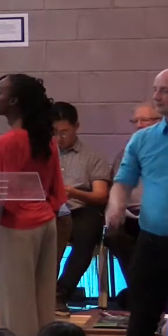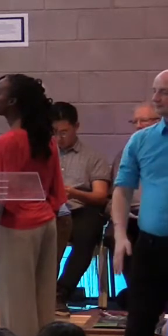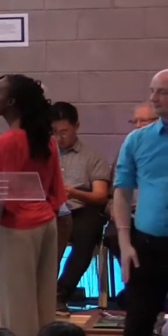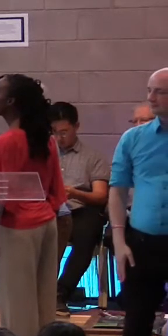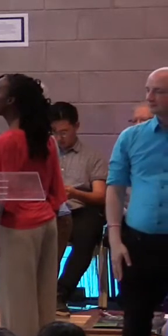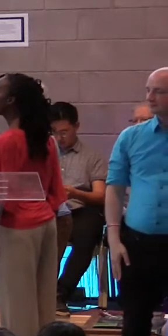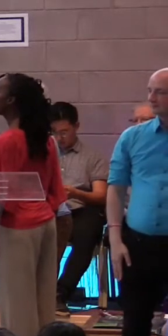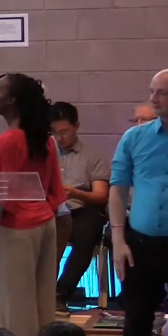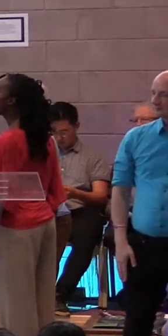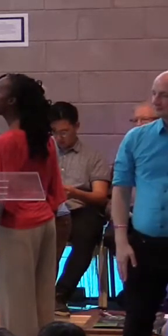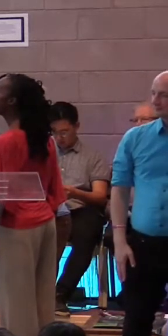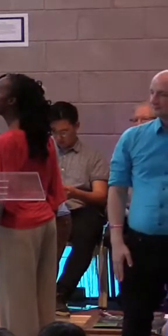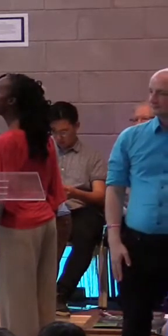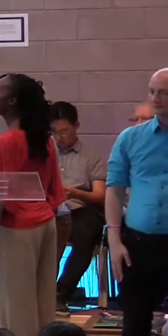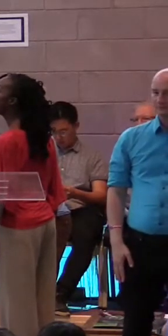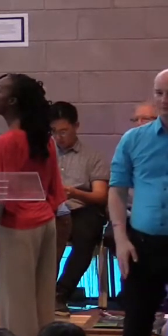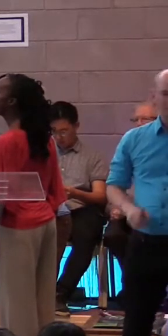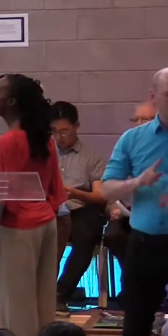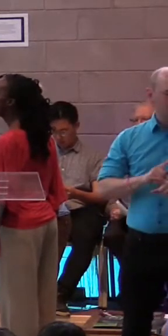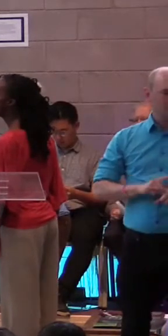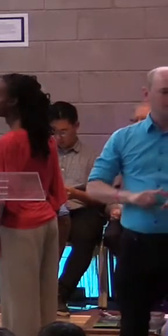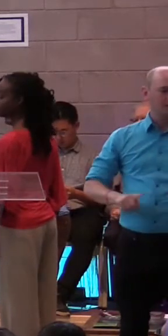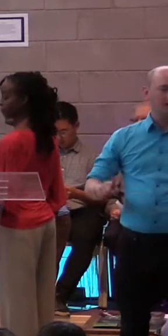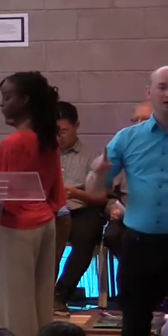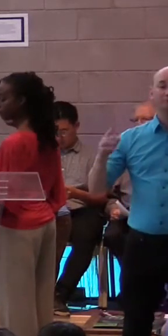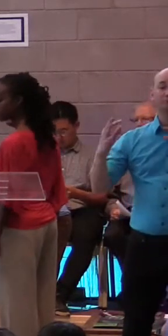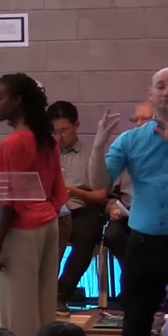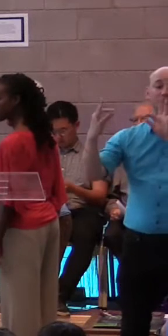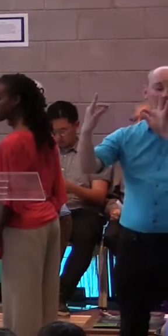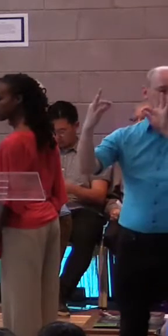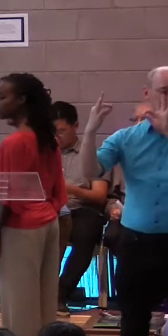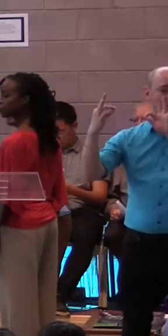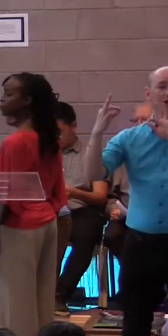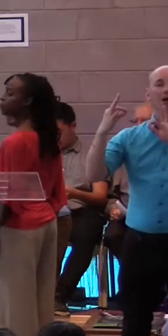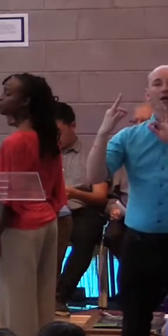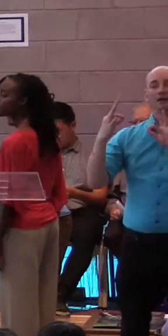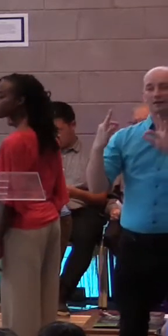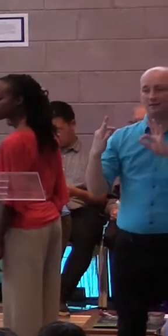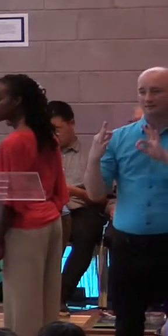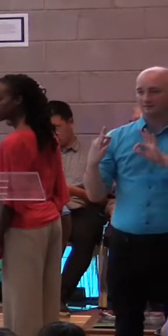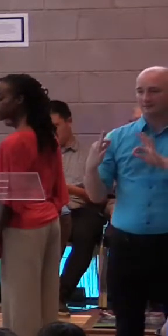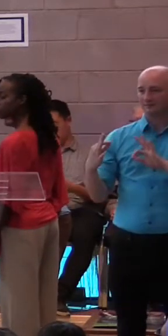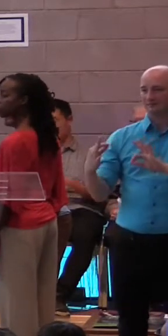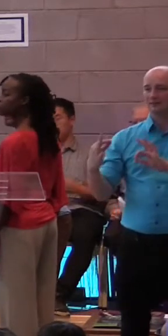But he cares too much to let you feel